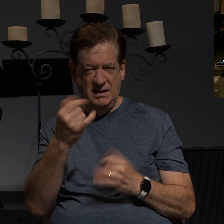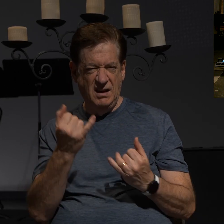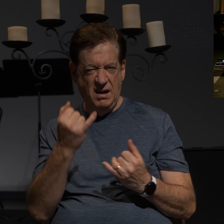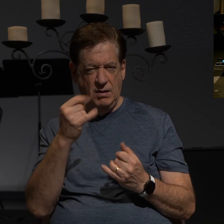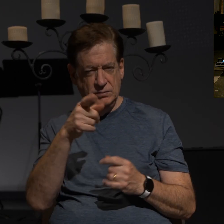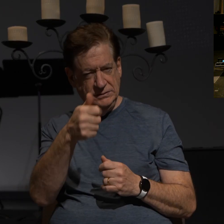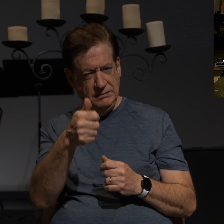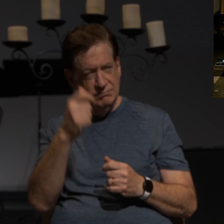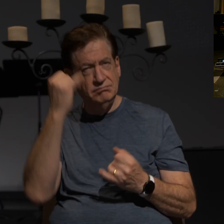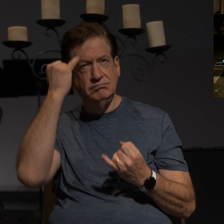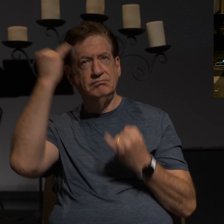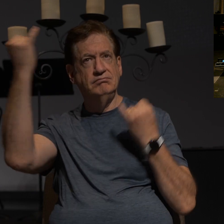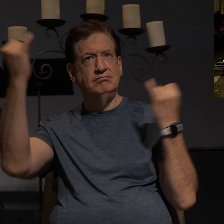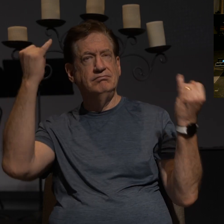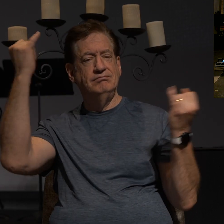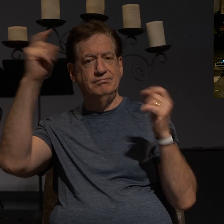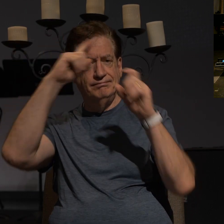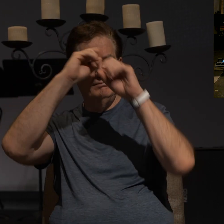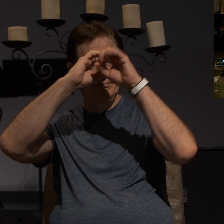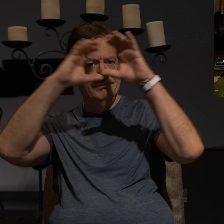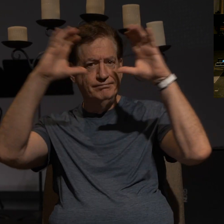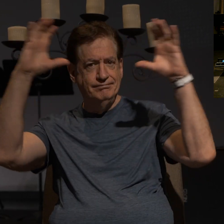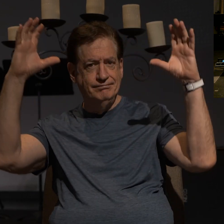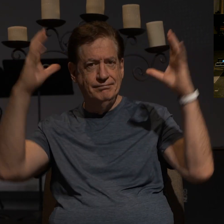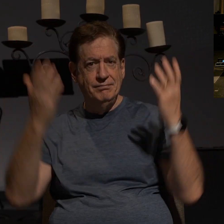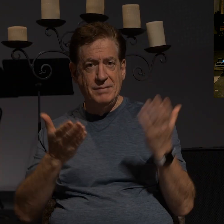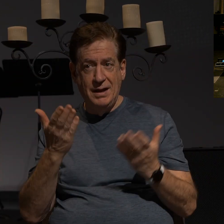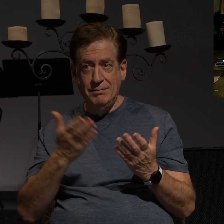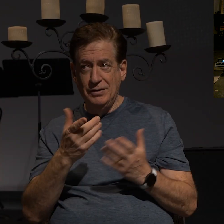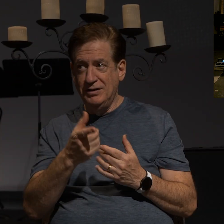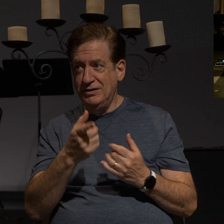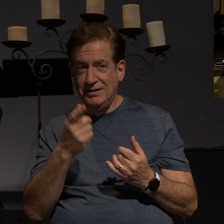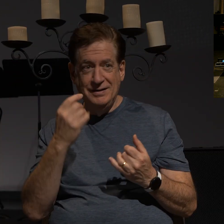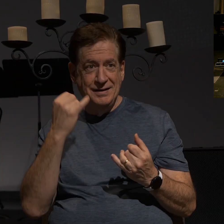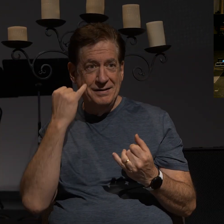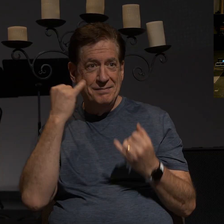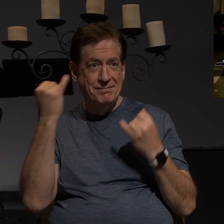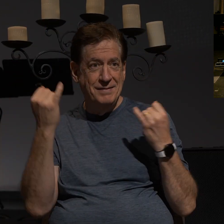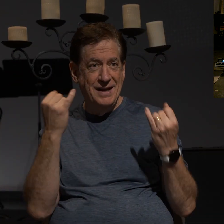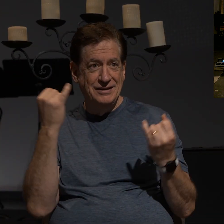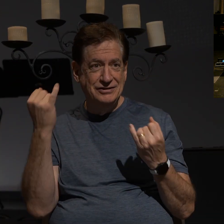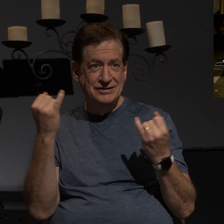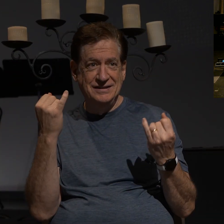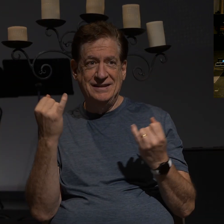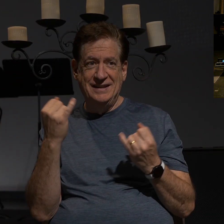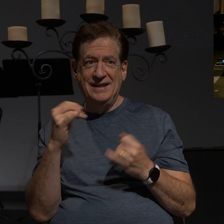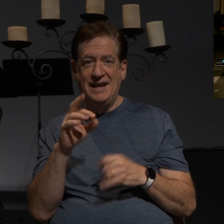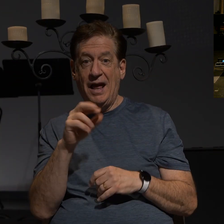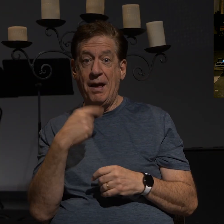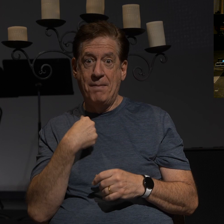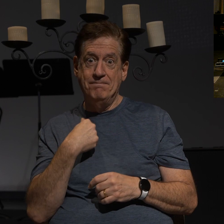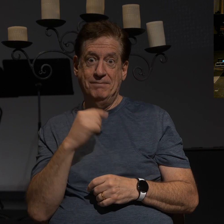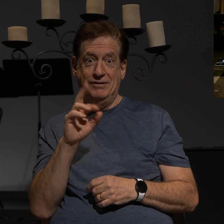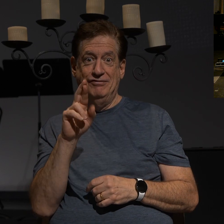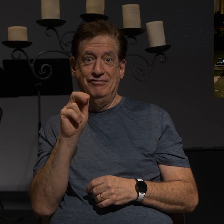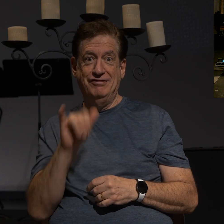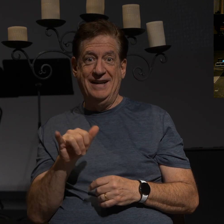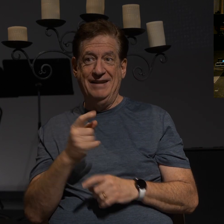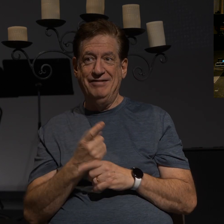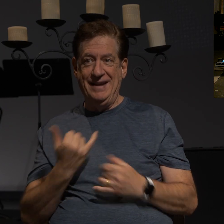this morning? Maybe you're imagining that I'm Ray right now, and that's why you came. But anyway, we'll go with this. So here's the